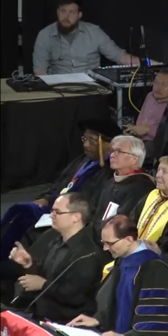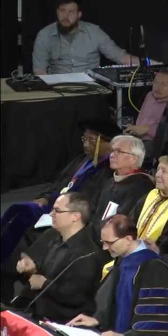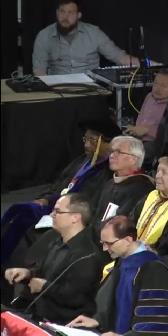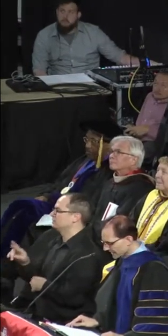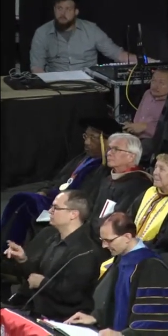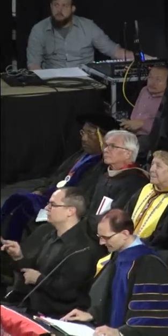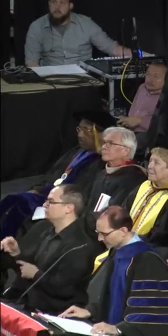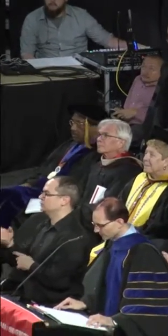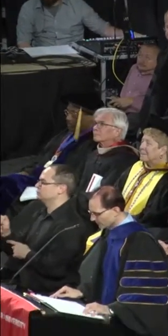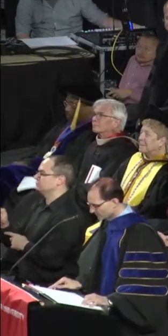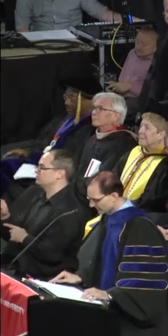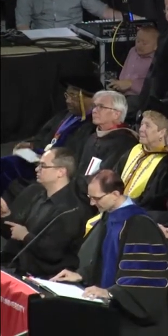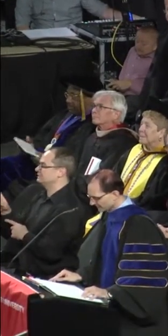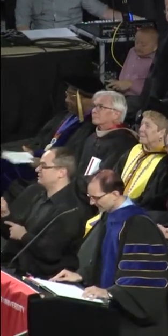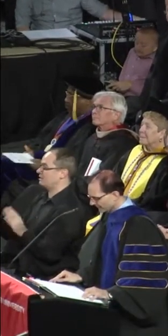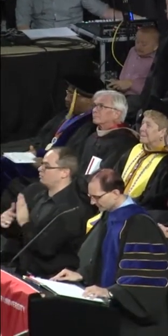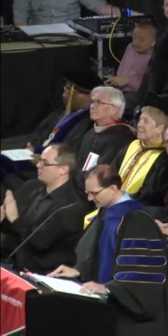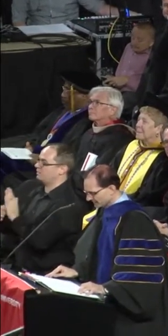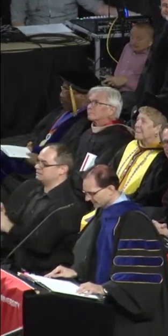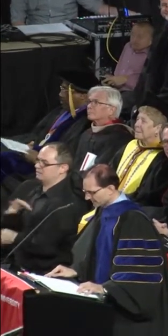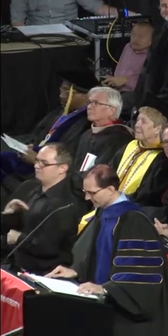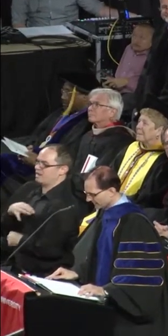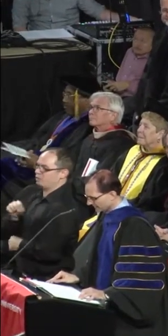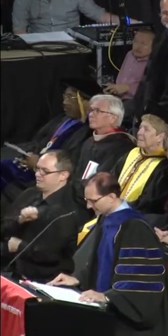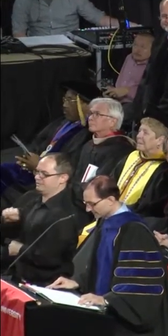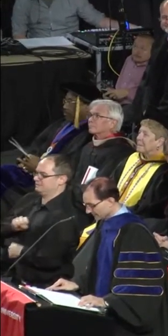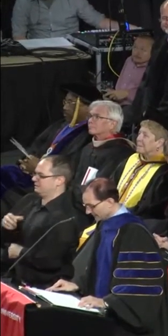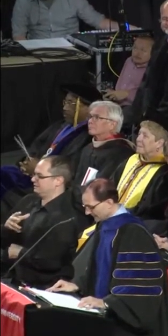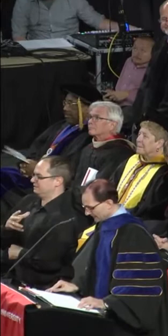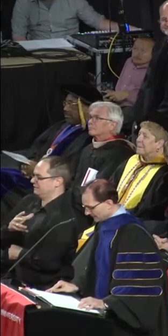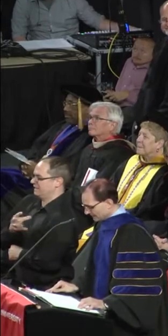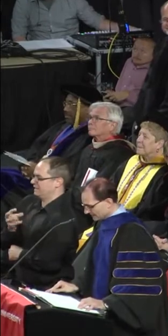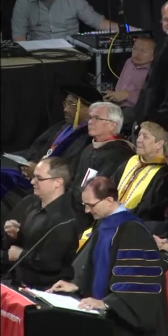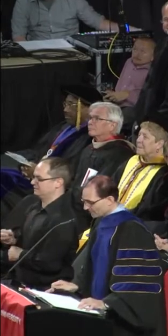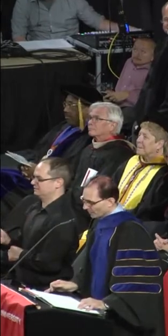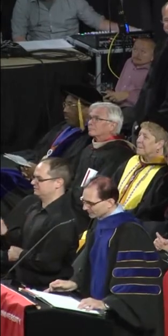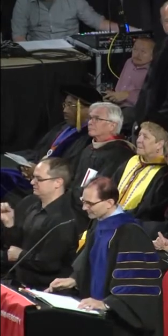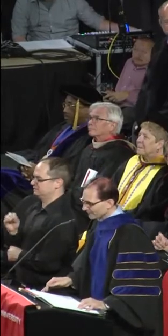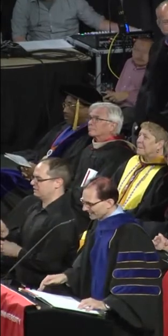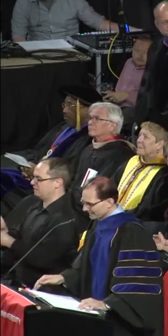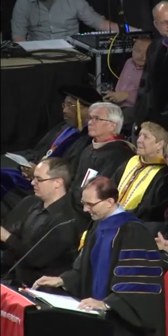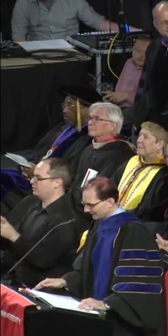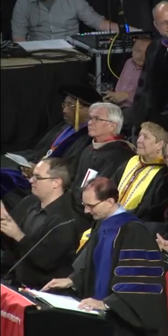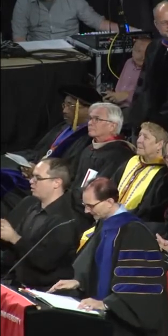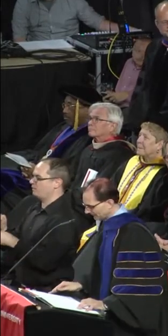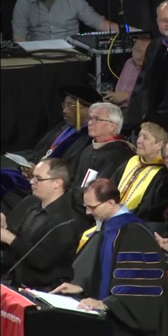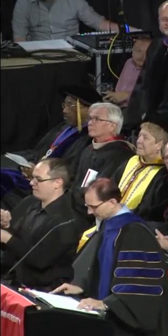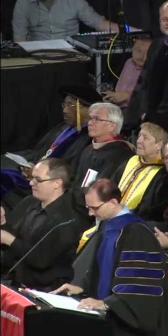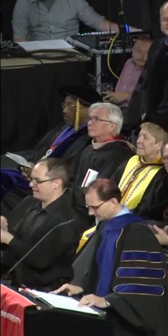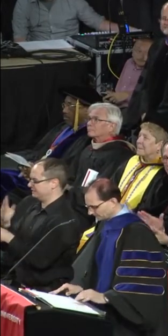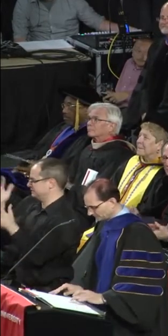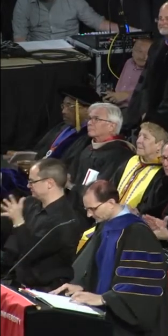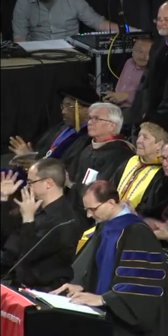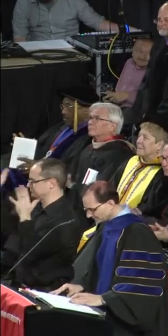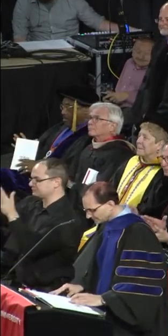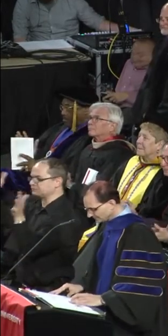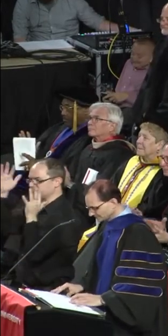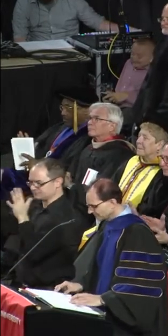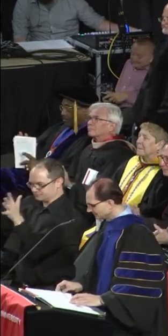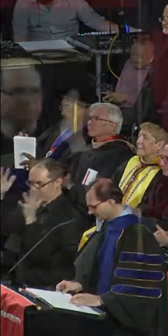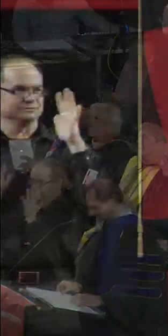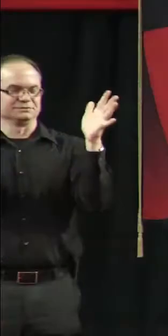Dr. Cengiz Sen, representing the Faculty Senate and the Department of Mathematics.